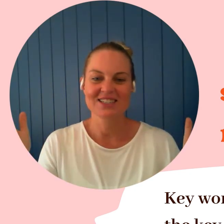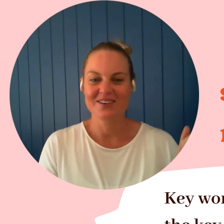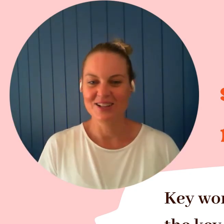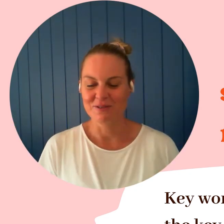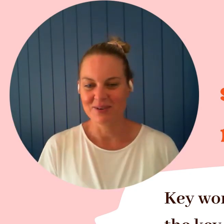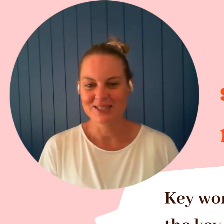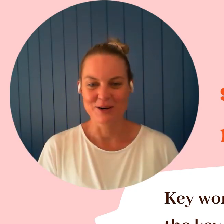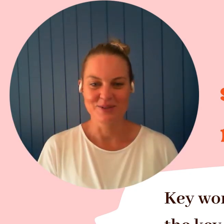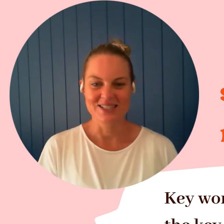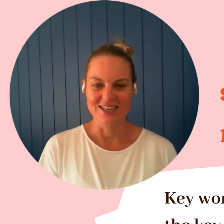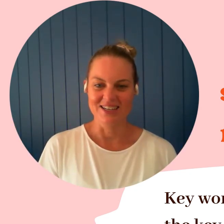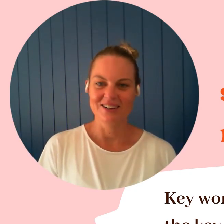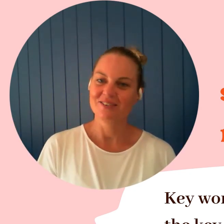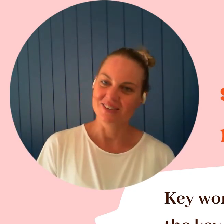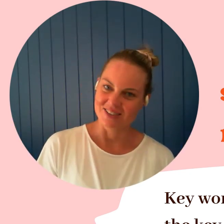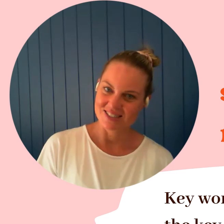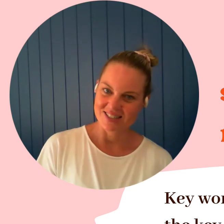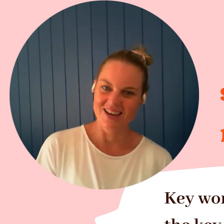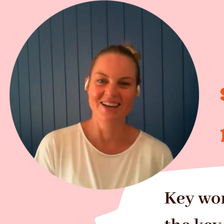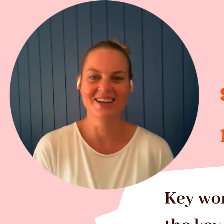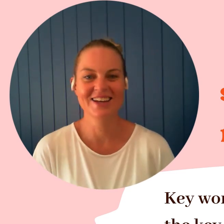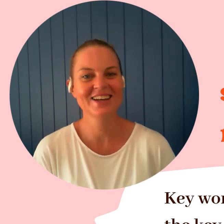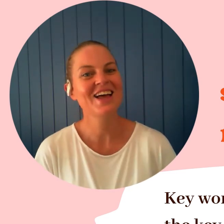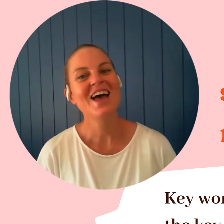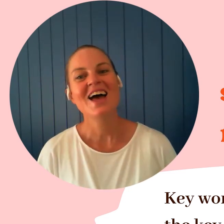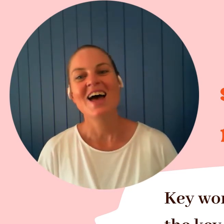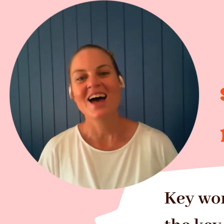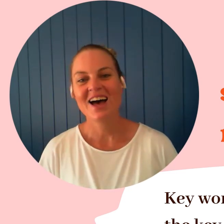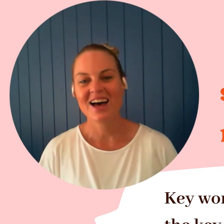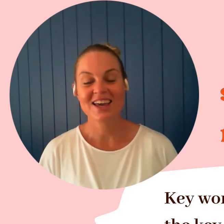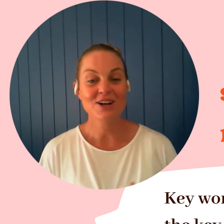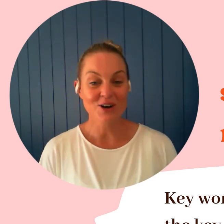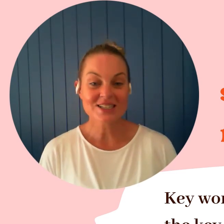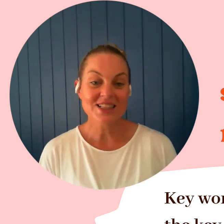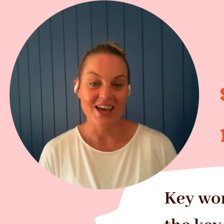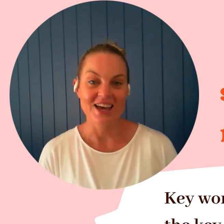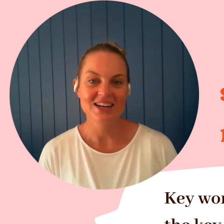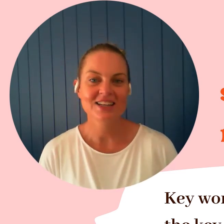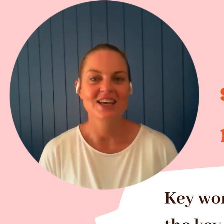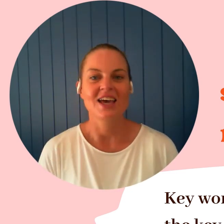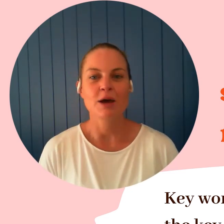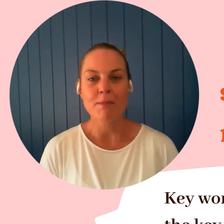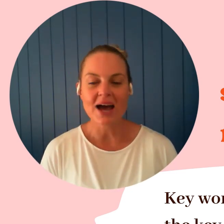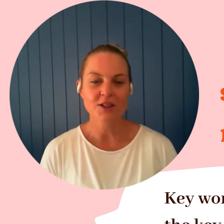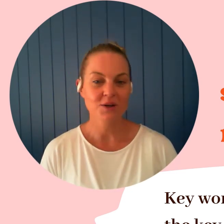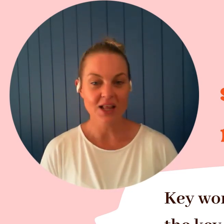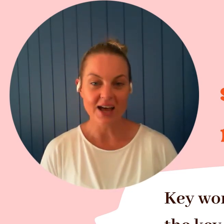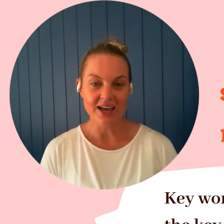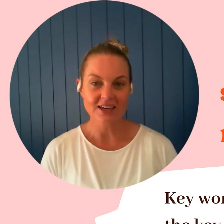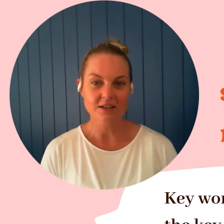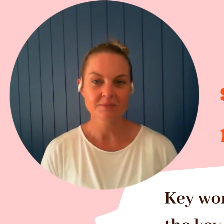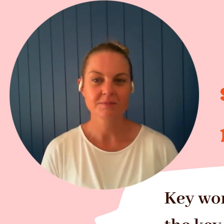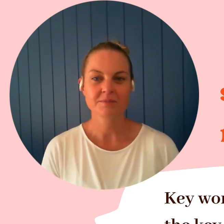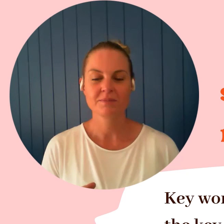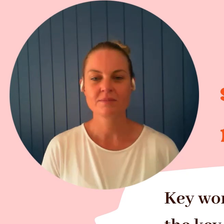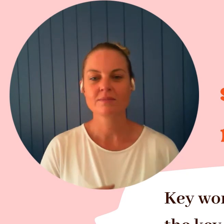This going along with my terrible singing, of course. In Auslan, it might look